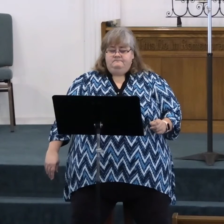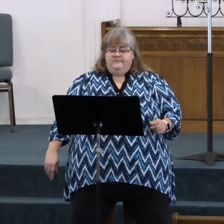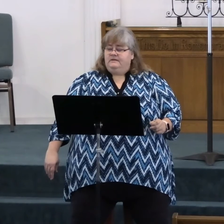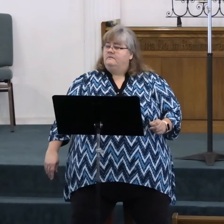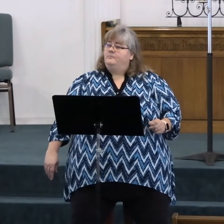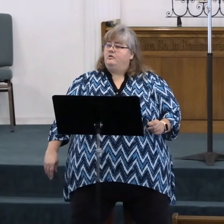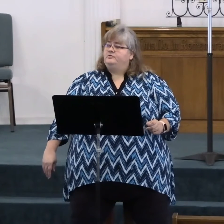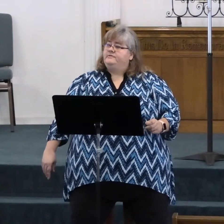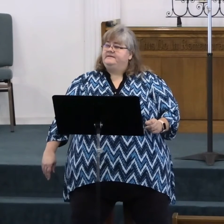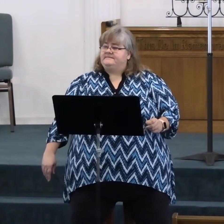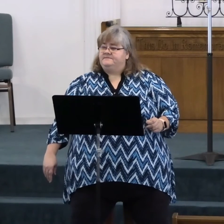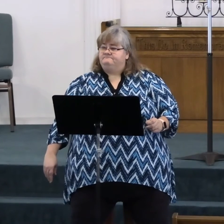I'm going to close with this.